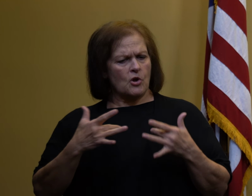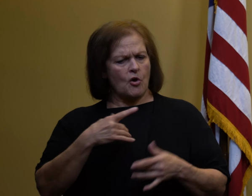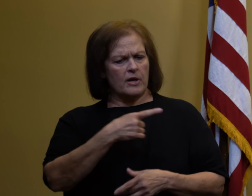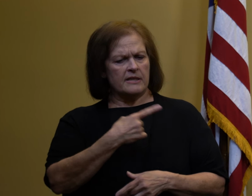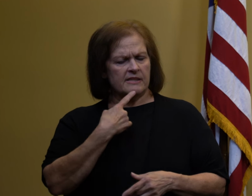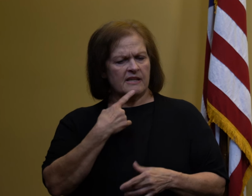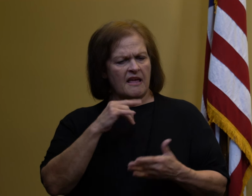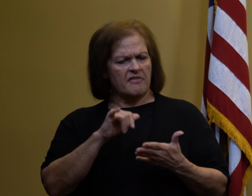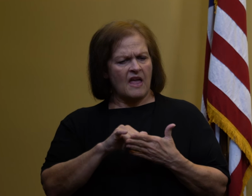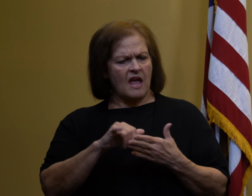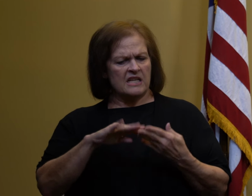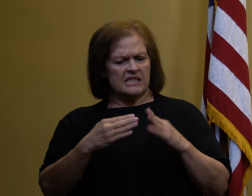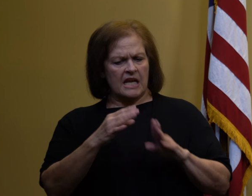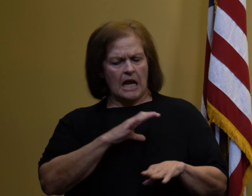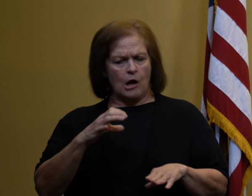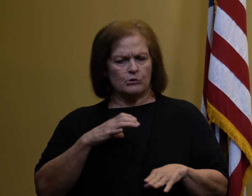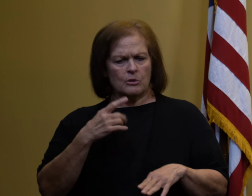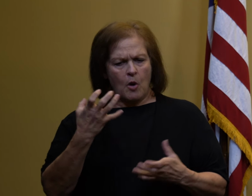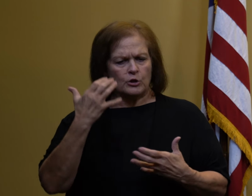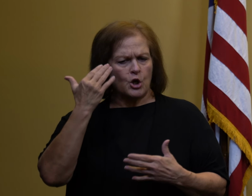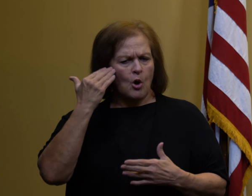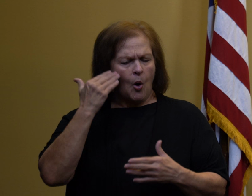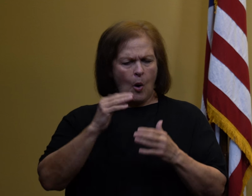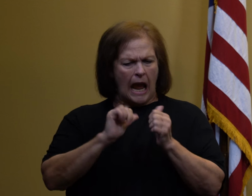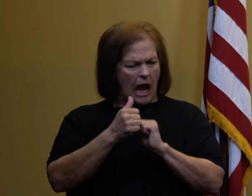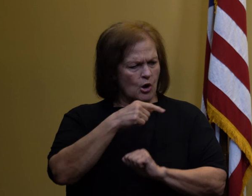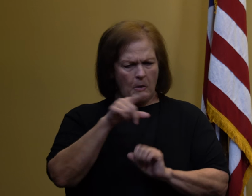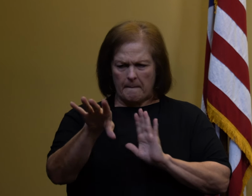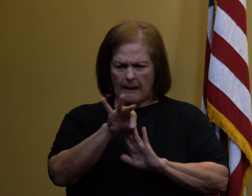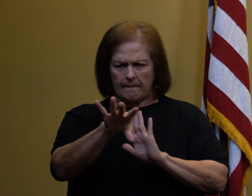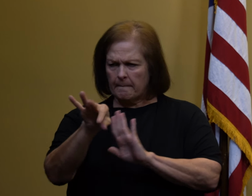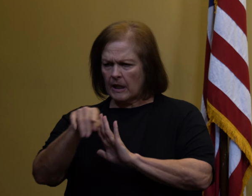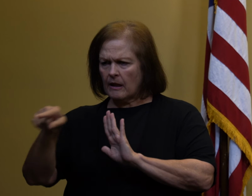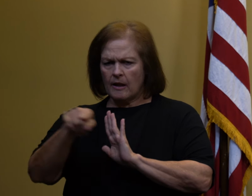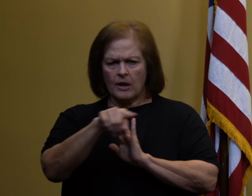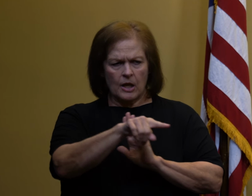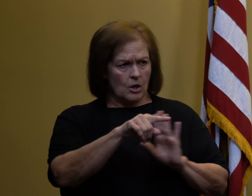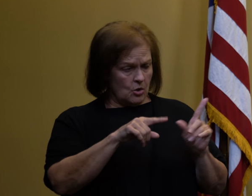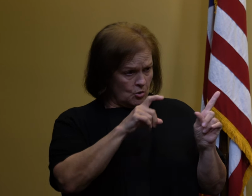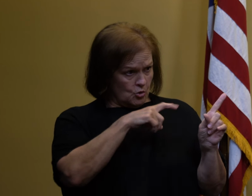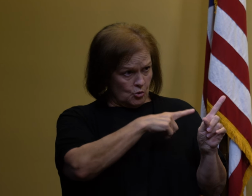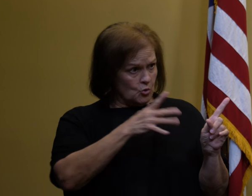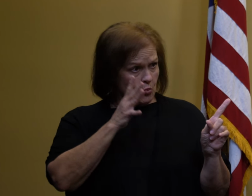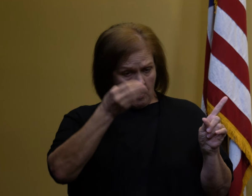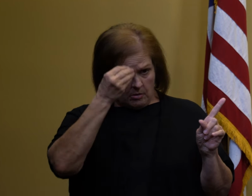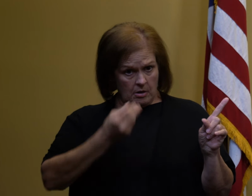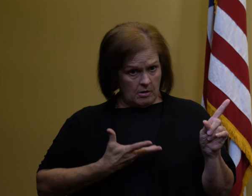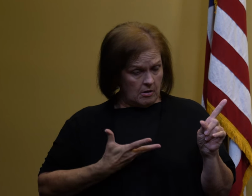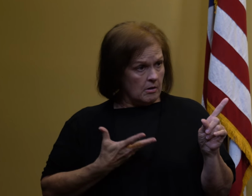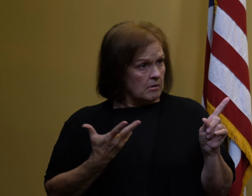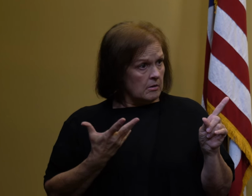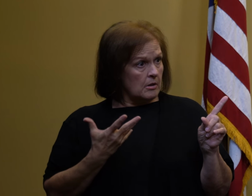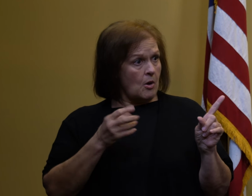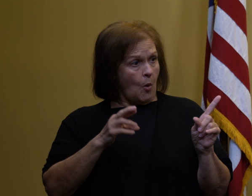for more information when it comes to how those candidates were narrowed down. Has any of that information, or will any of that information be turned over to the council